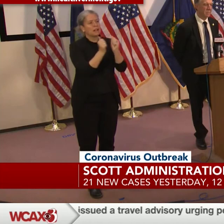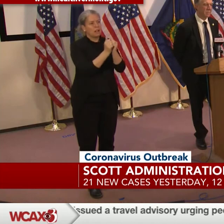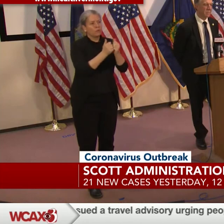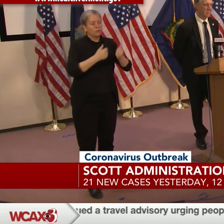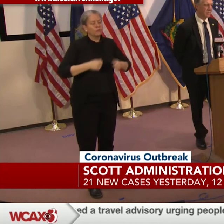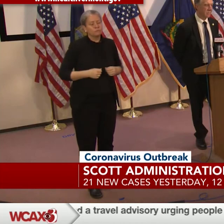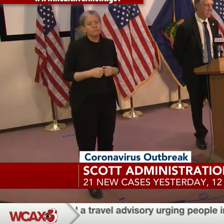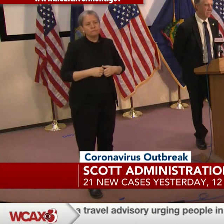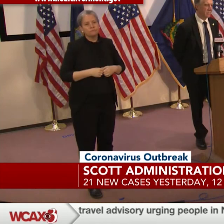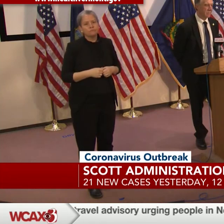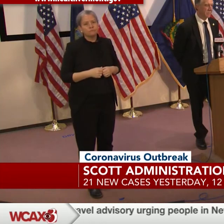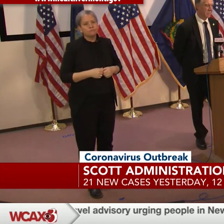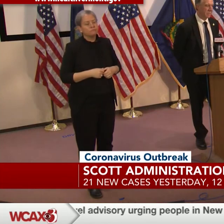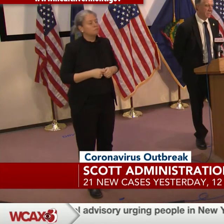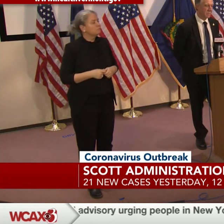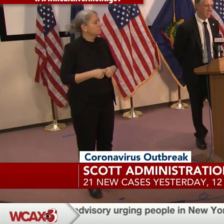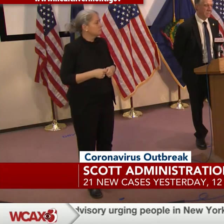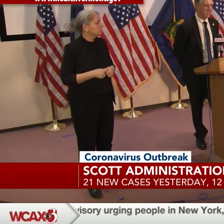there.